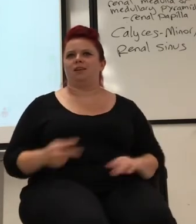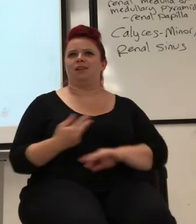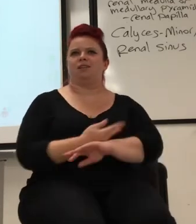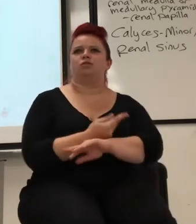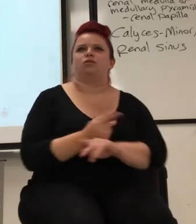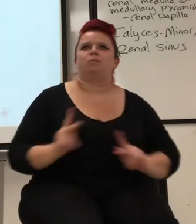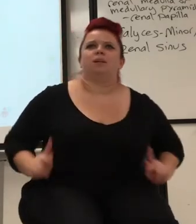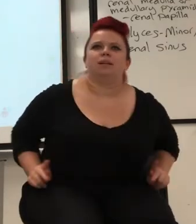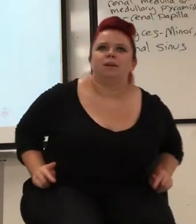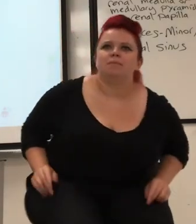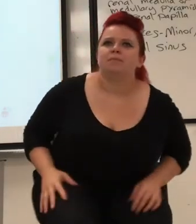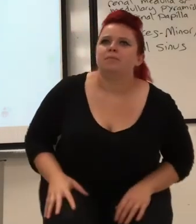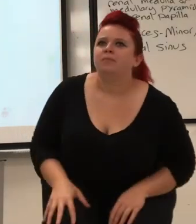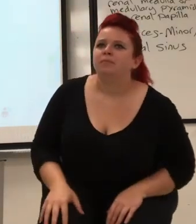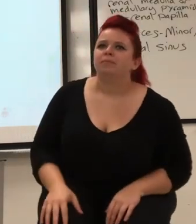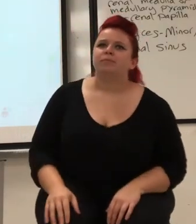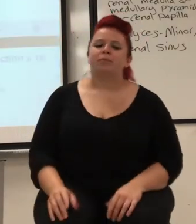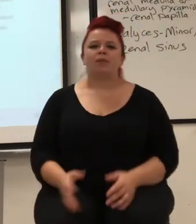All right.